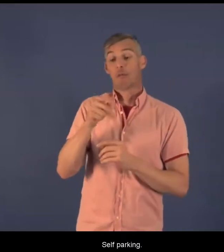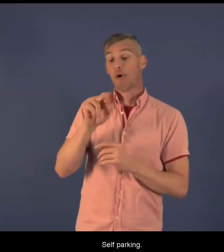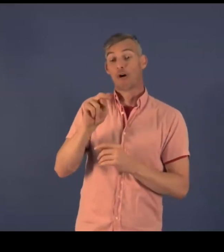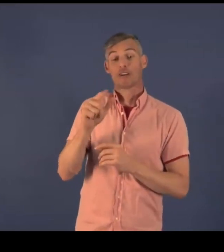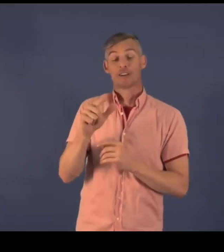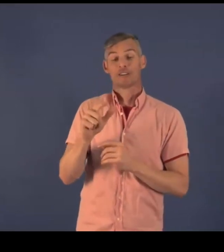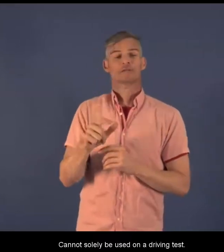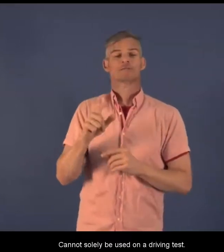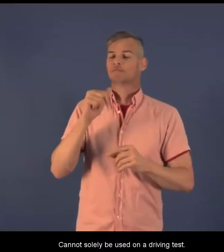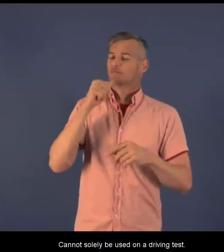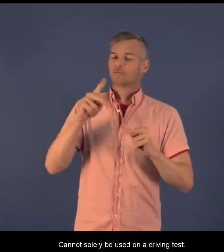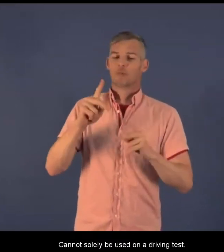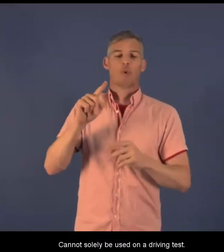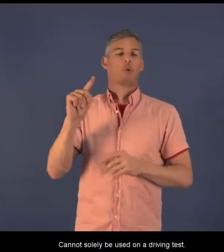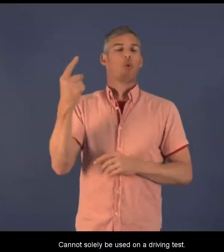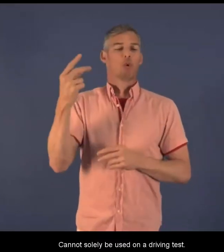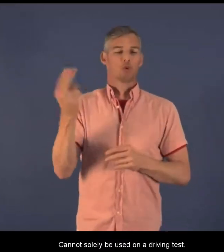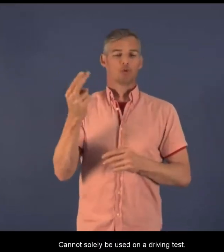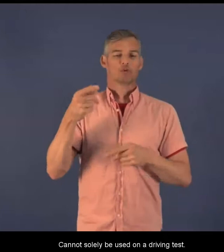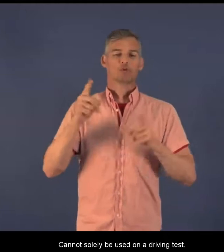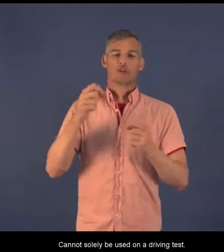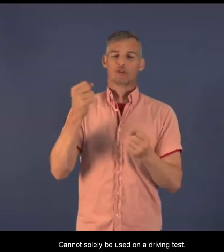self-parking cannot solely be used on a driving test.